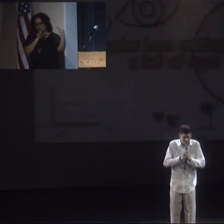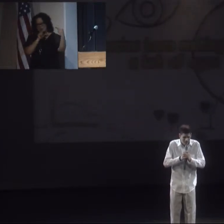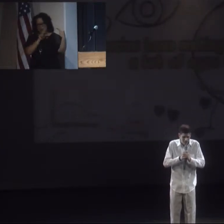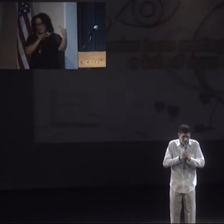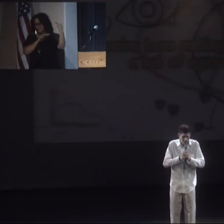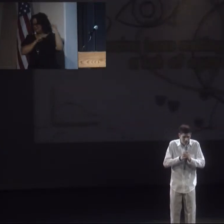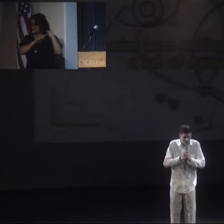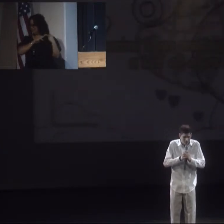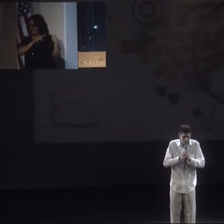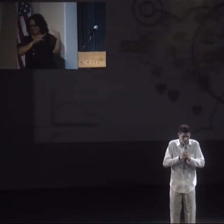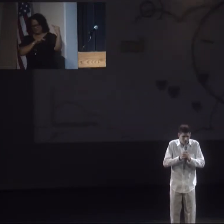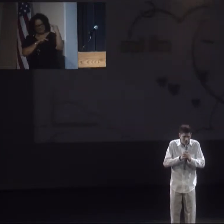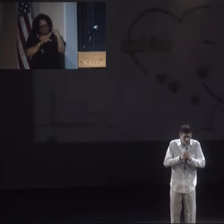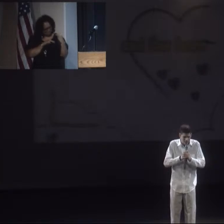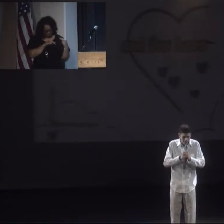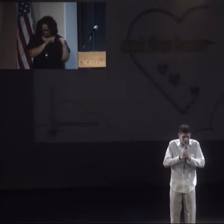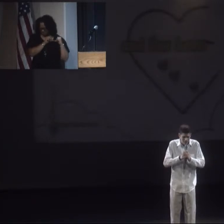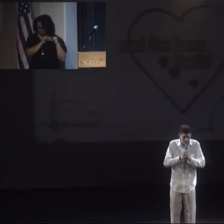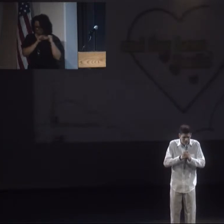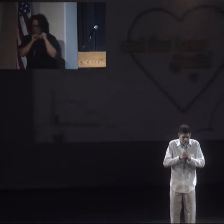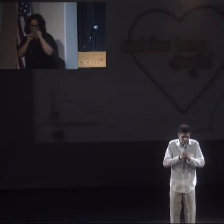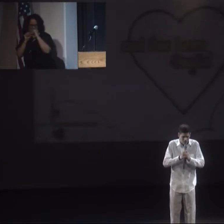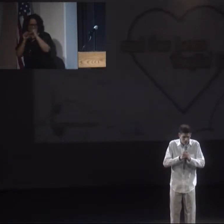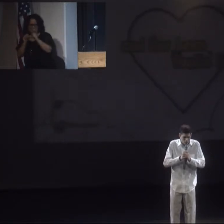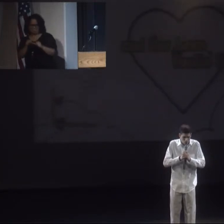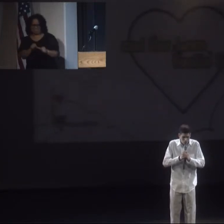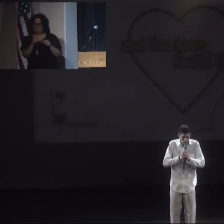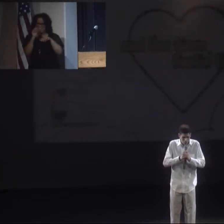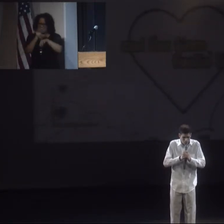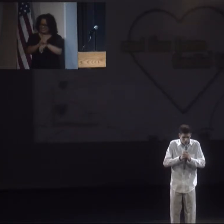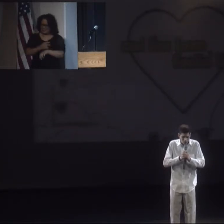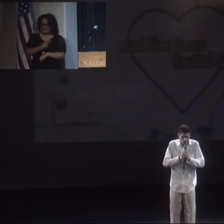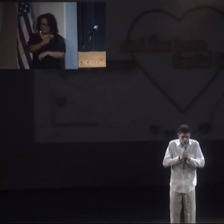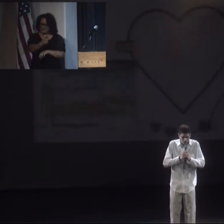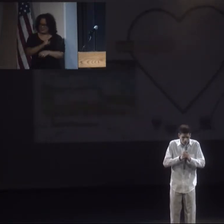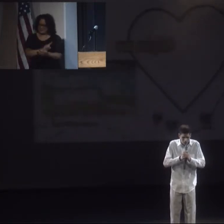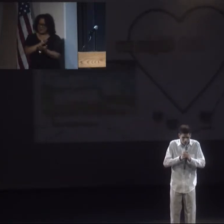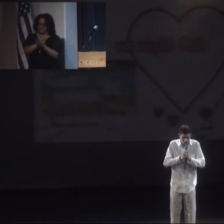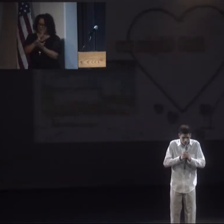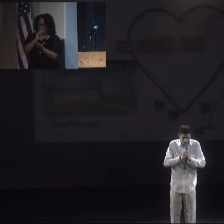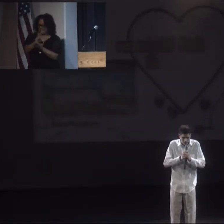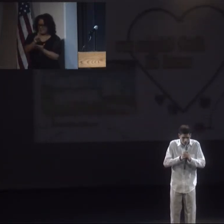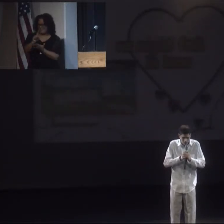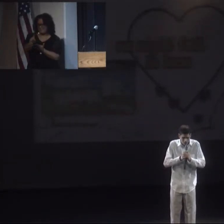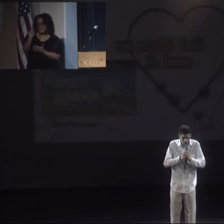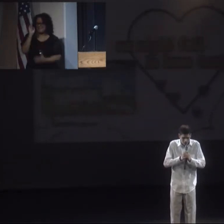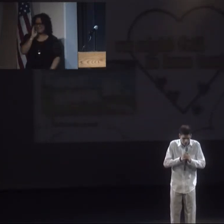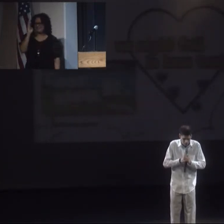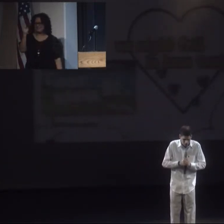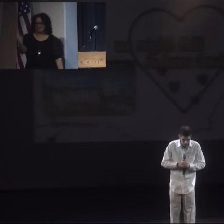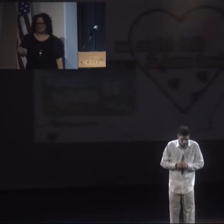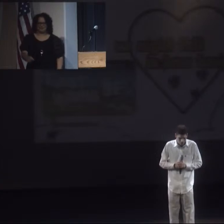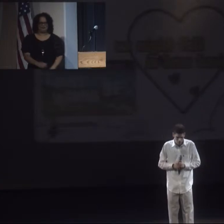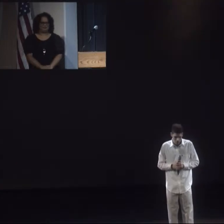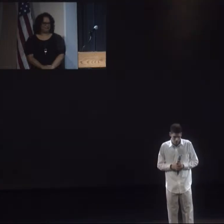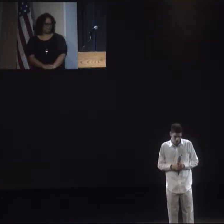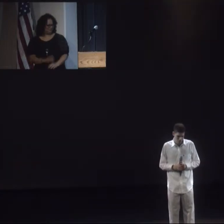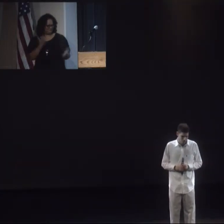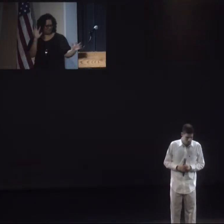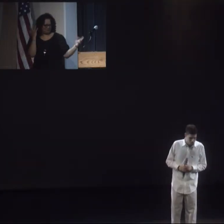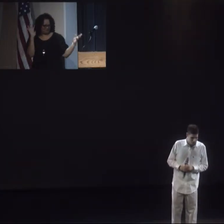me, and I've been feeling like we might fall in love tonight.